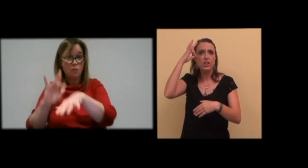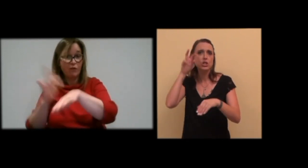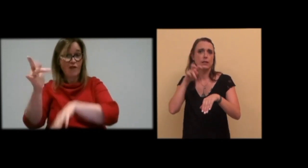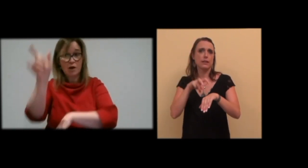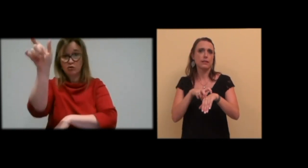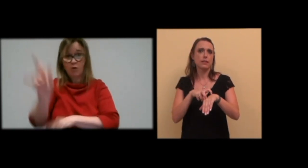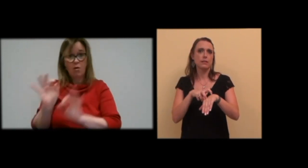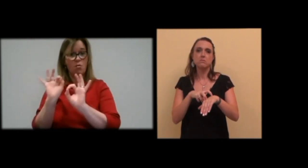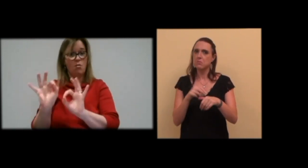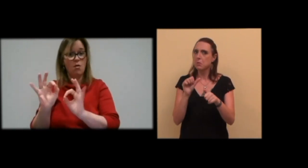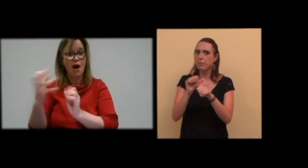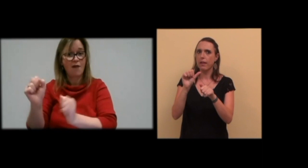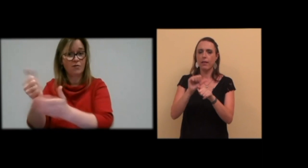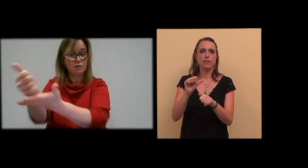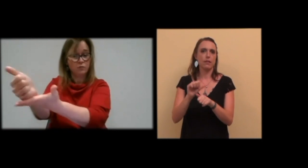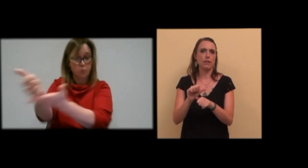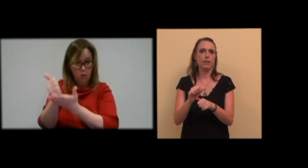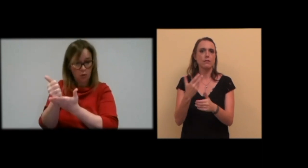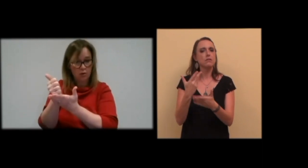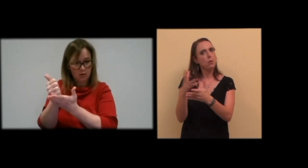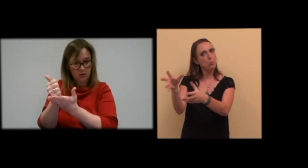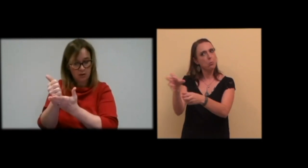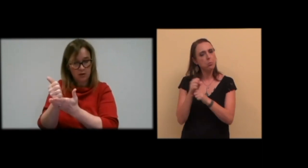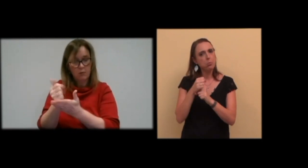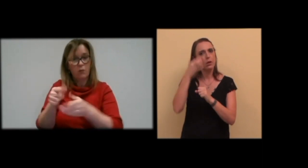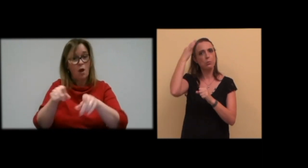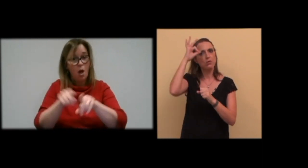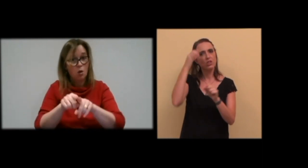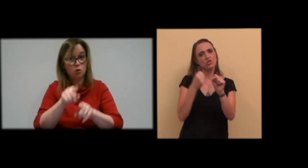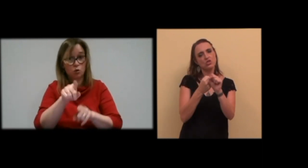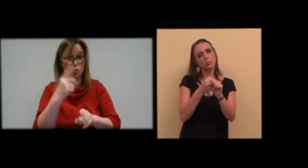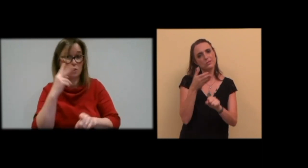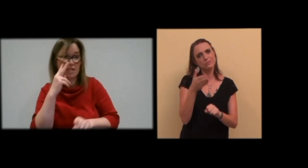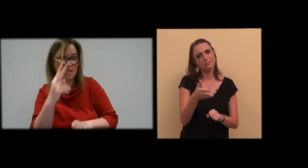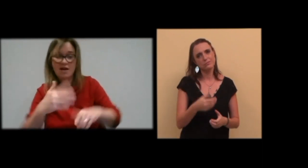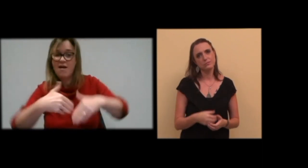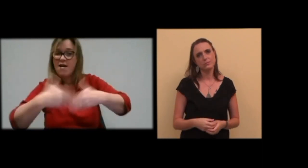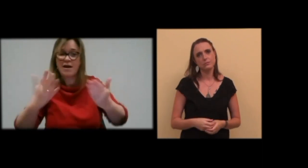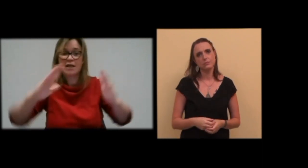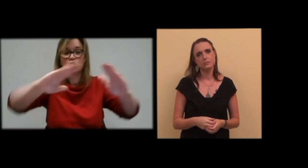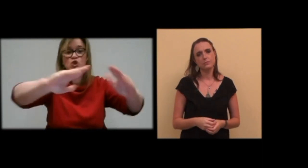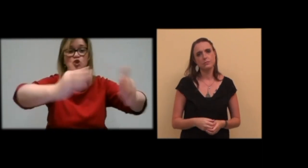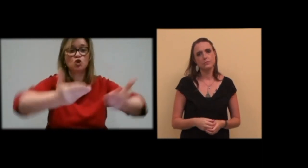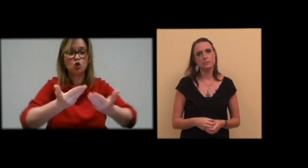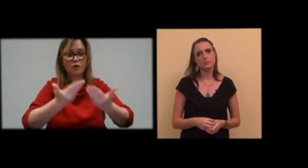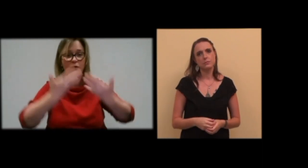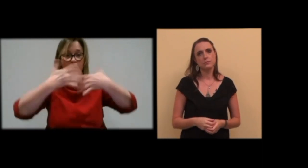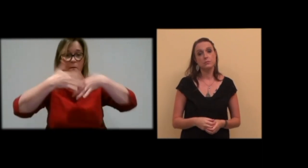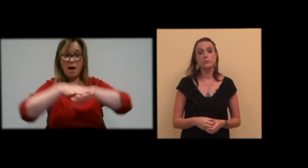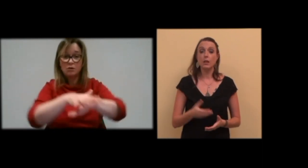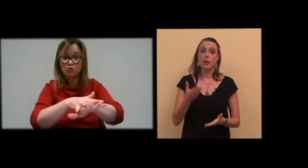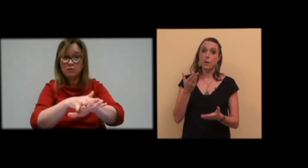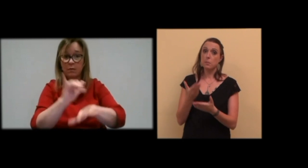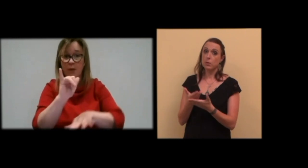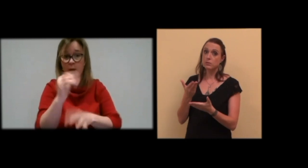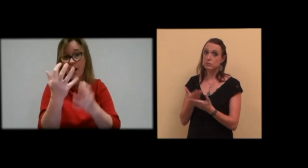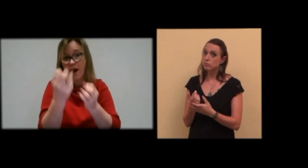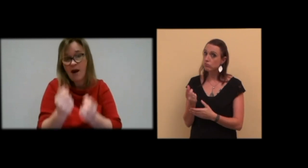wanting to talk to, or it could be a professional, which is even better. And then obviously they can get the professional support that